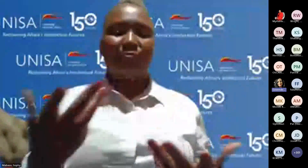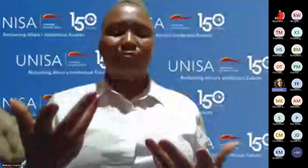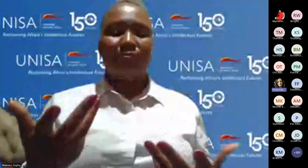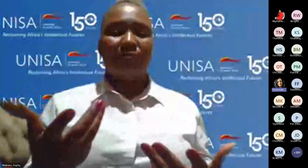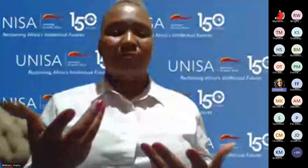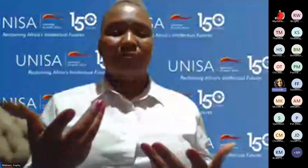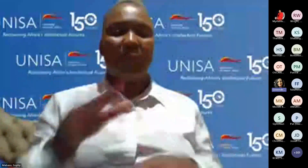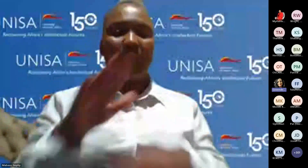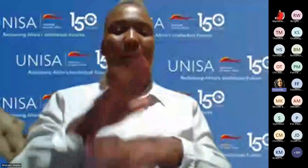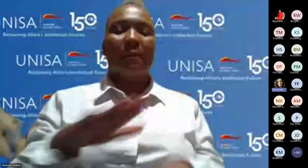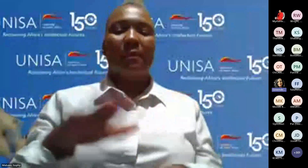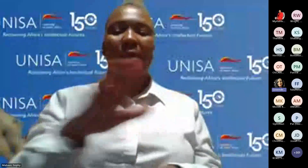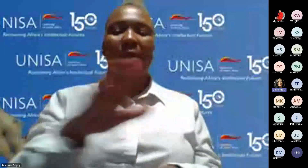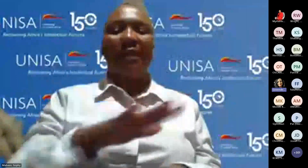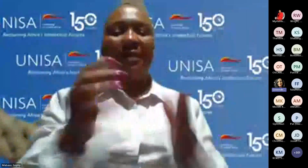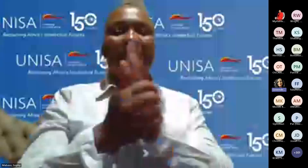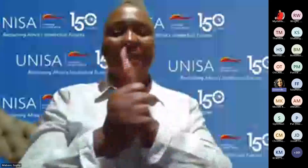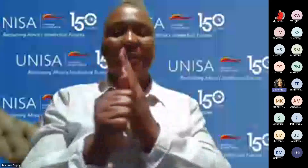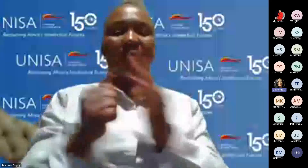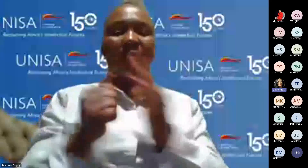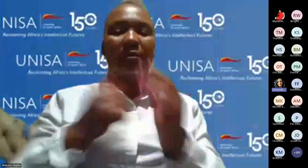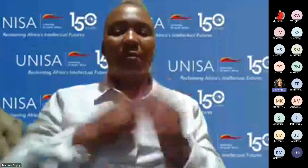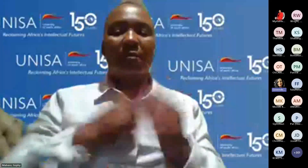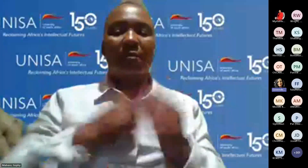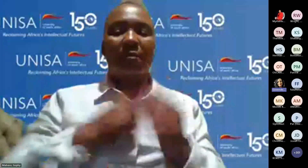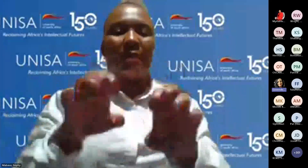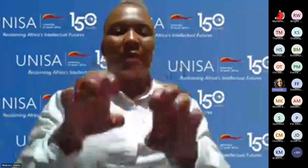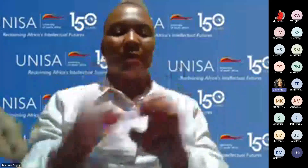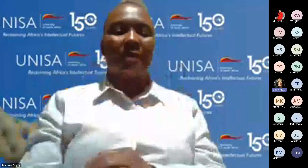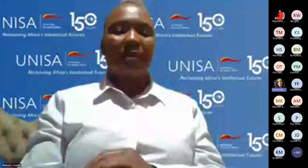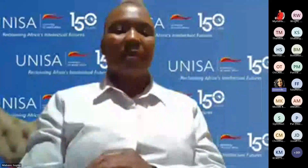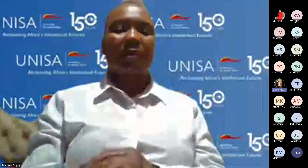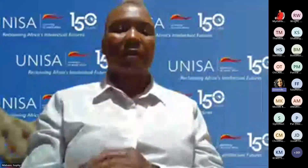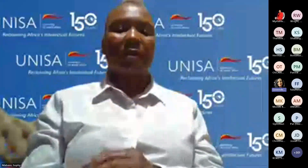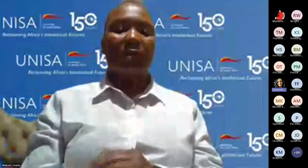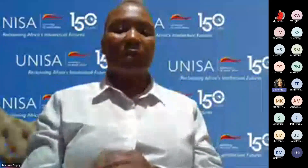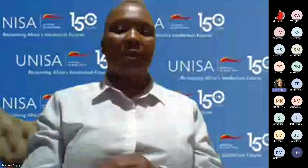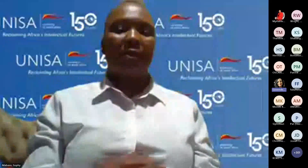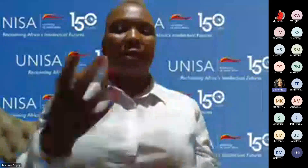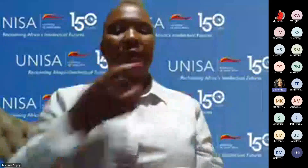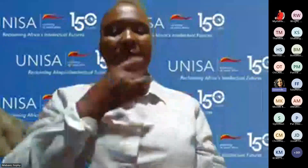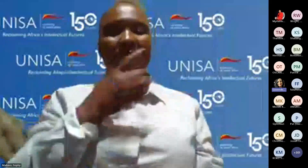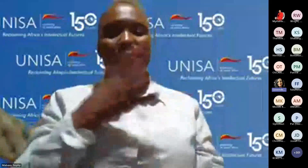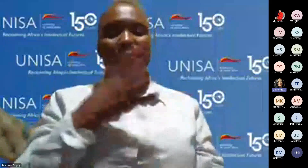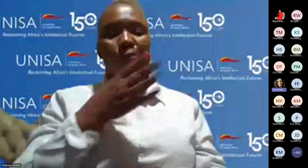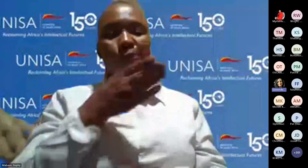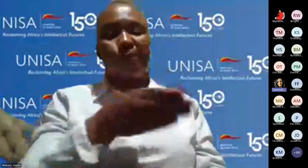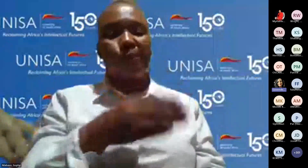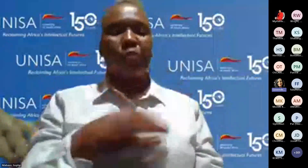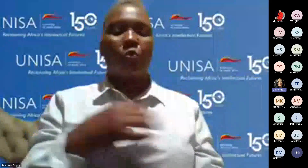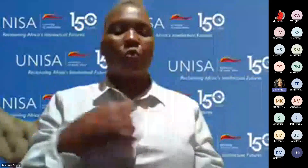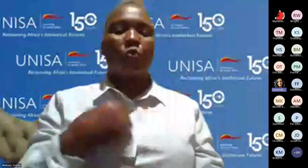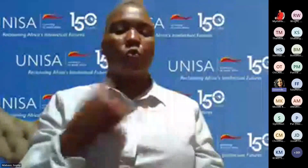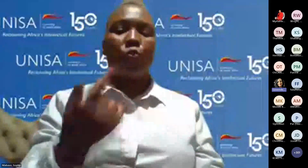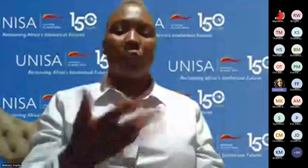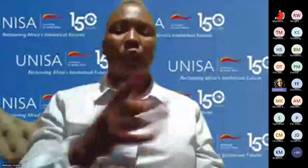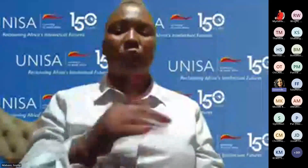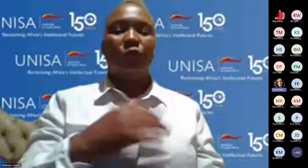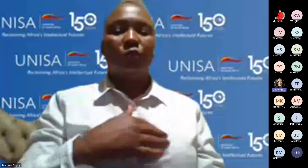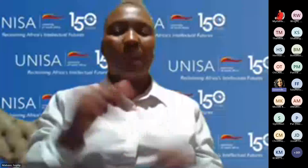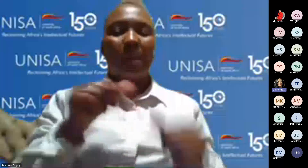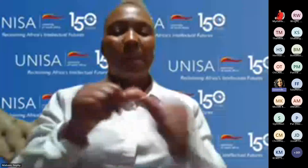basic skills in my exams, please attend the webinar on Saturday. We want to wish you all the best for your